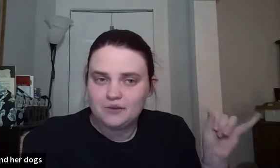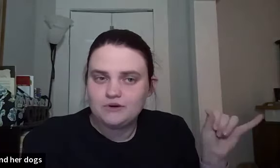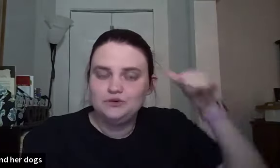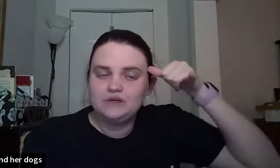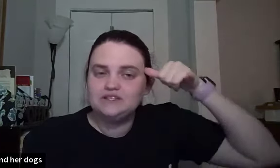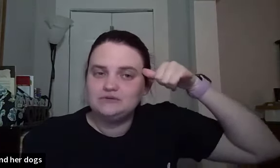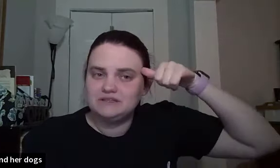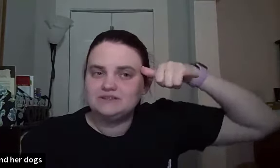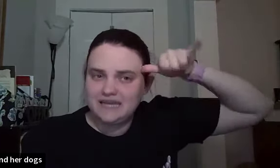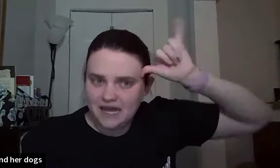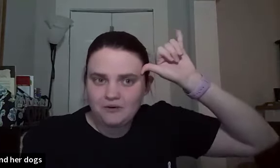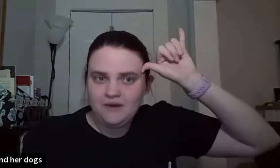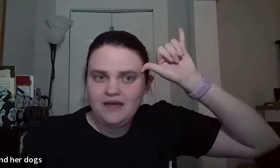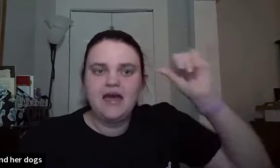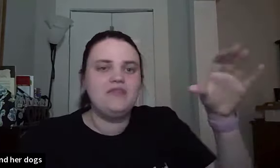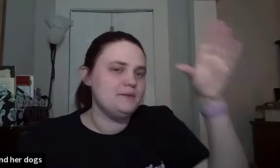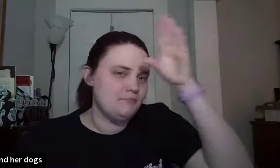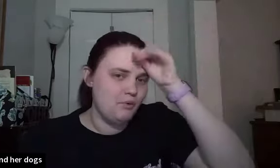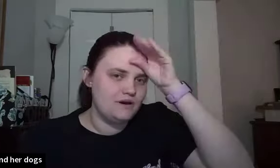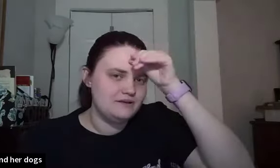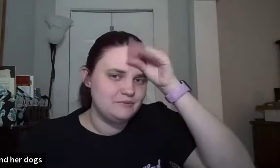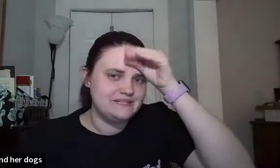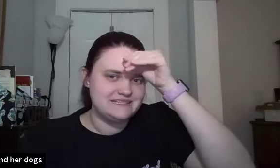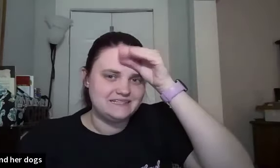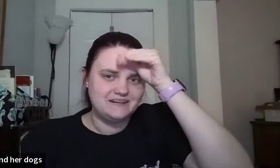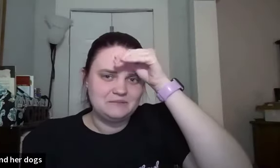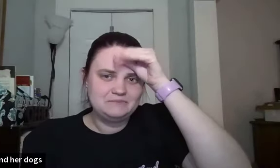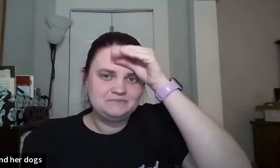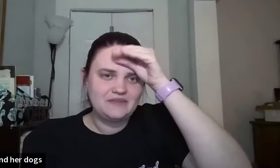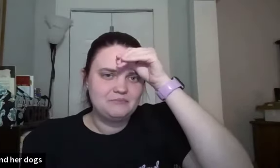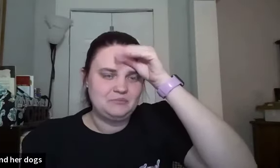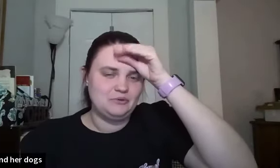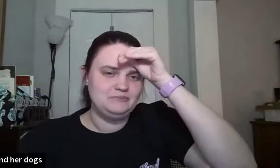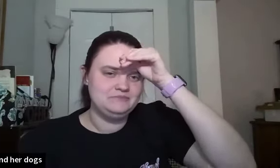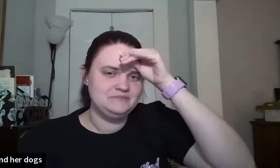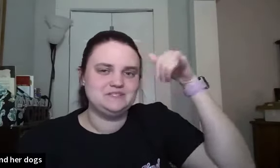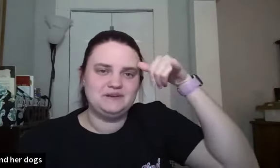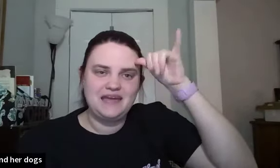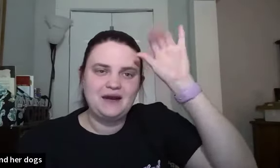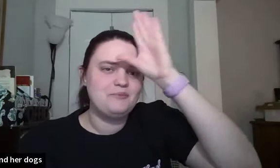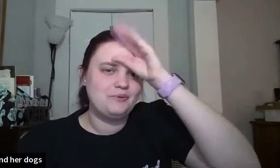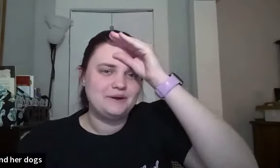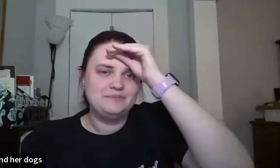cowboy, you can do literally cow and then boy when we did people. So cowboy